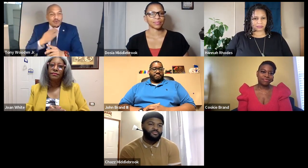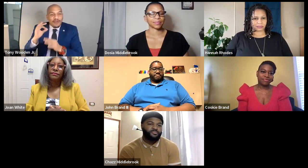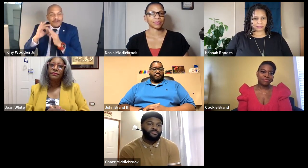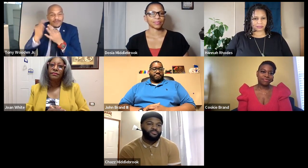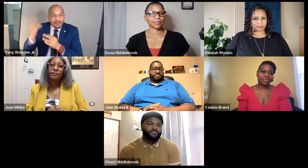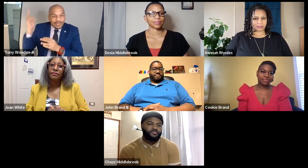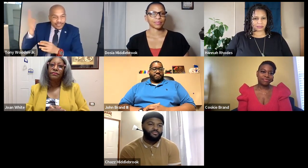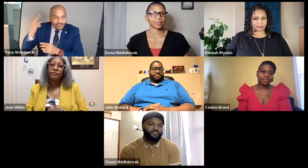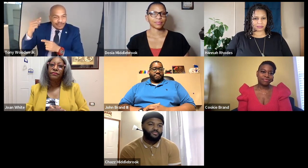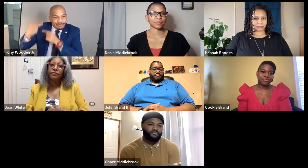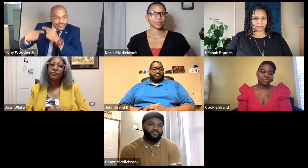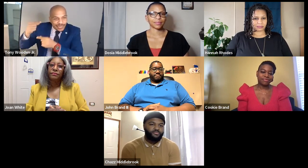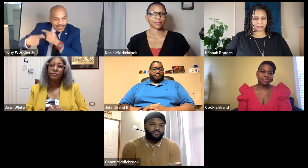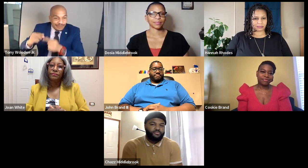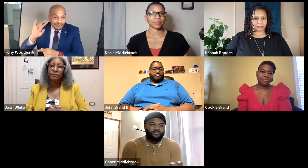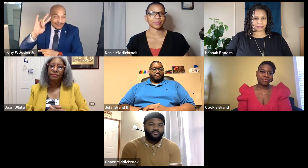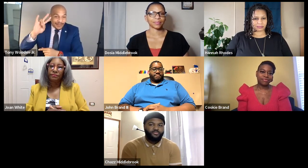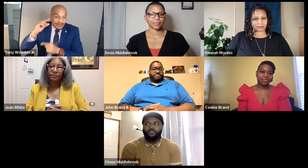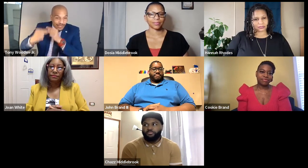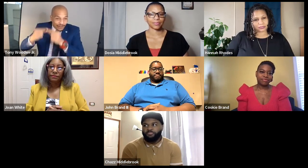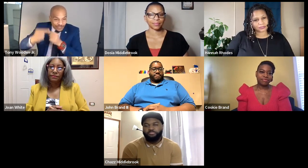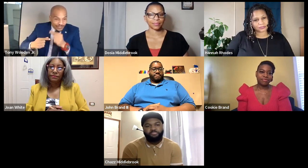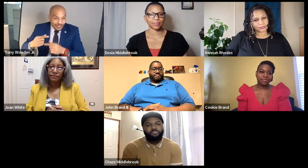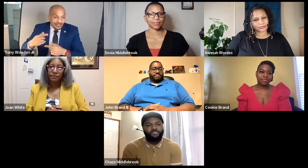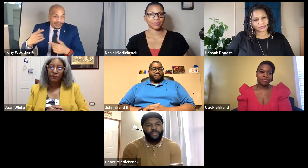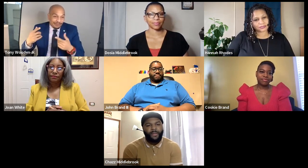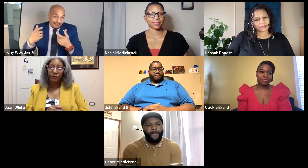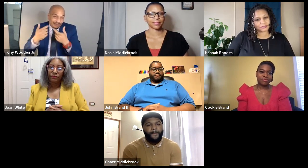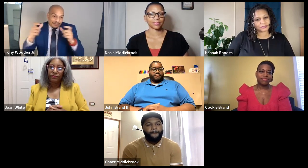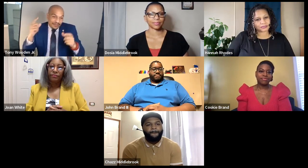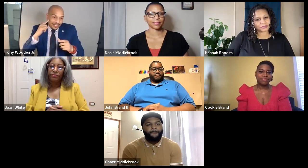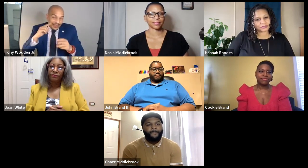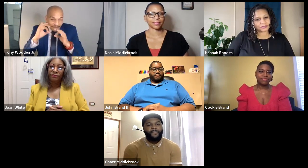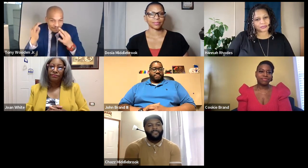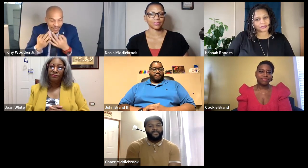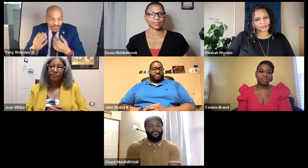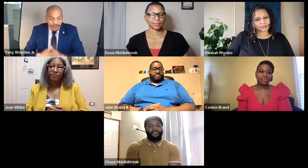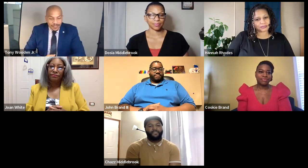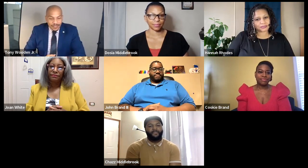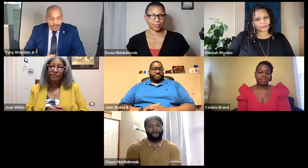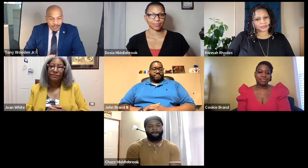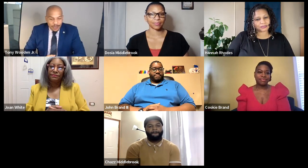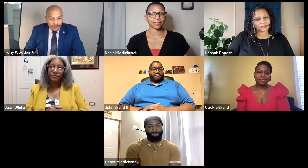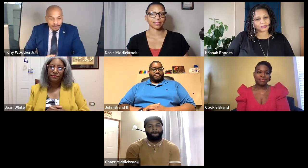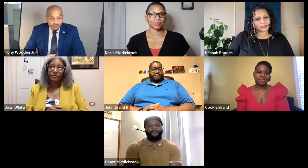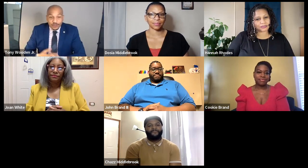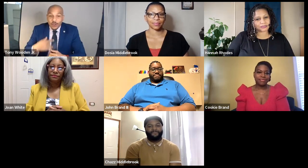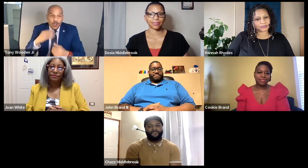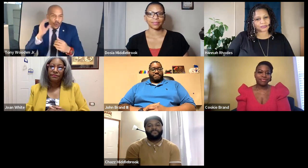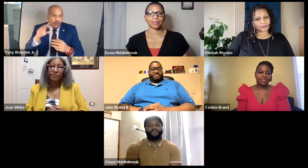a spotlight on our family, which is 7 generations strong of a deaf Black family. We're one of the largest deaf